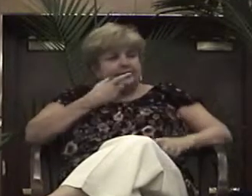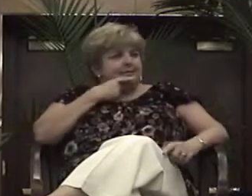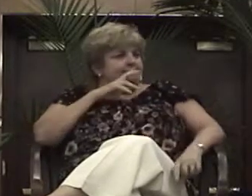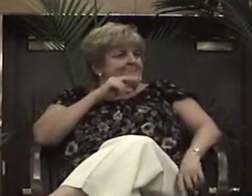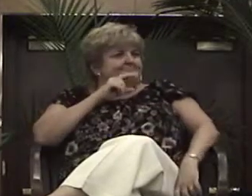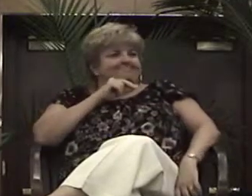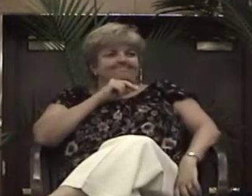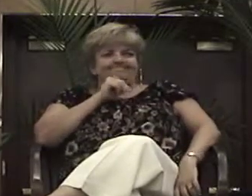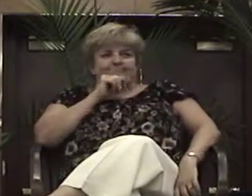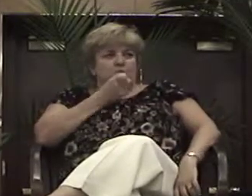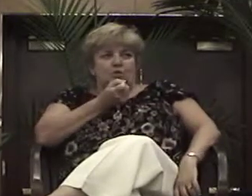understand.